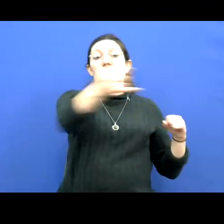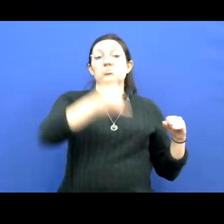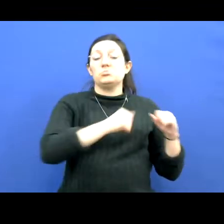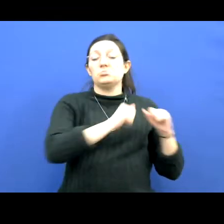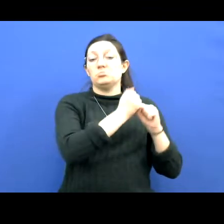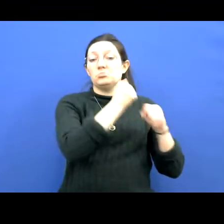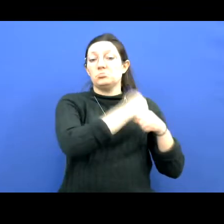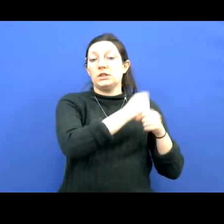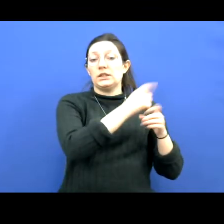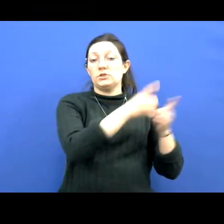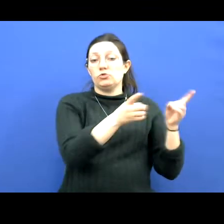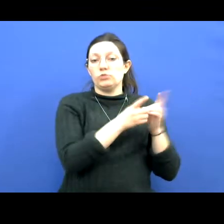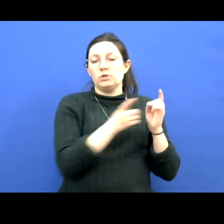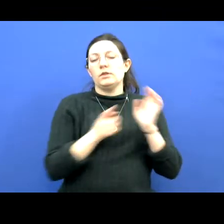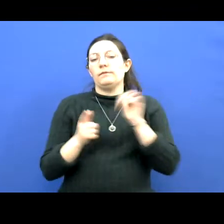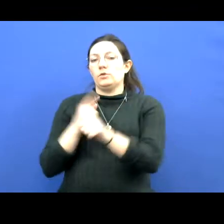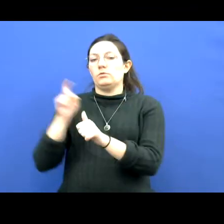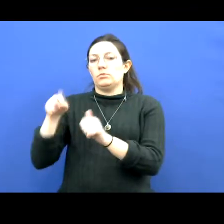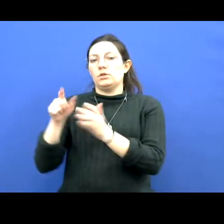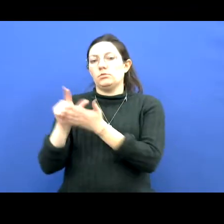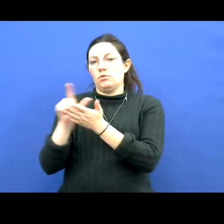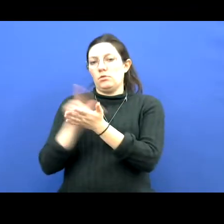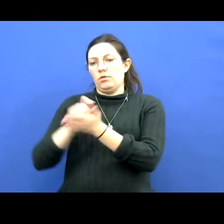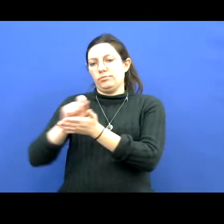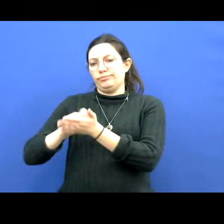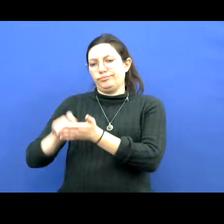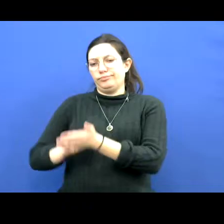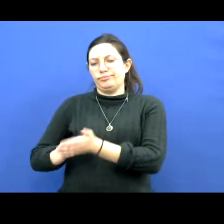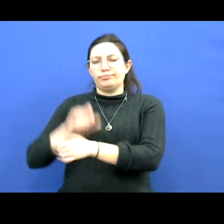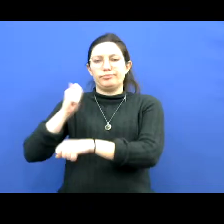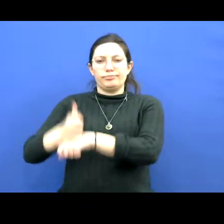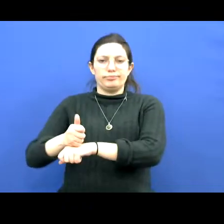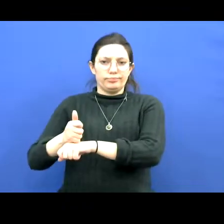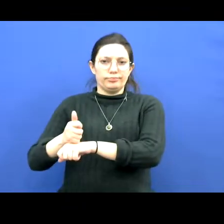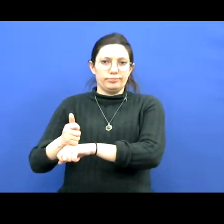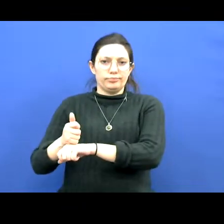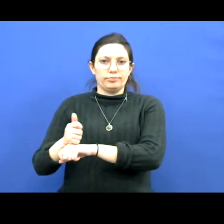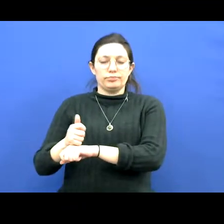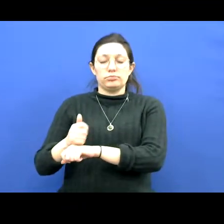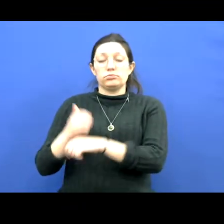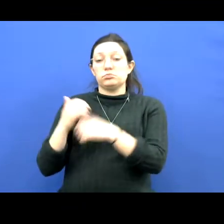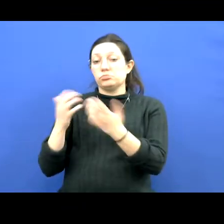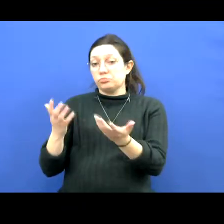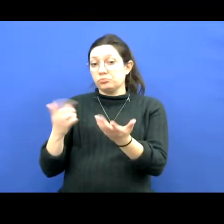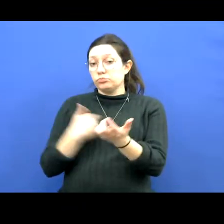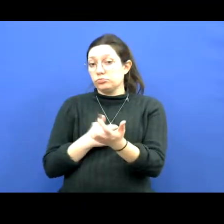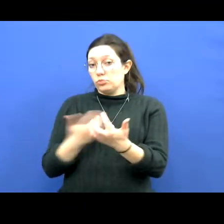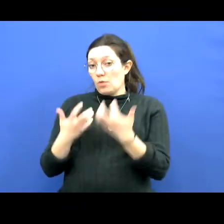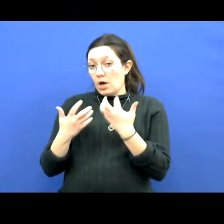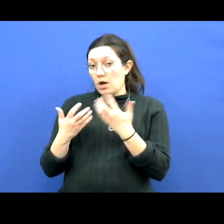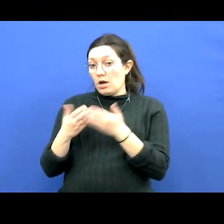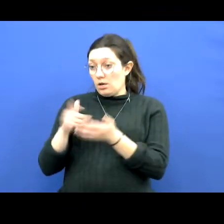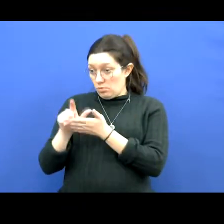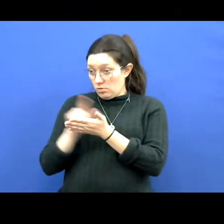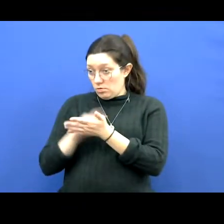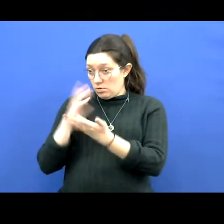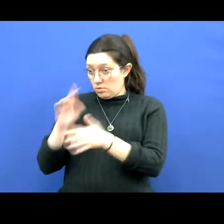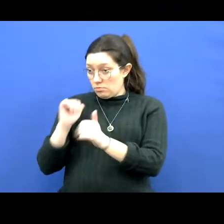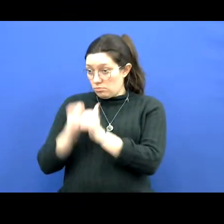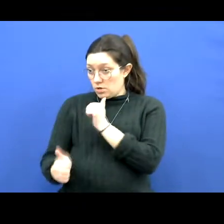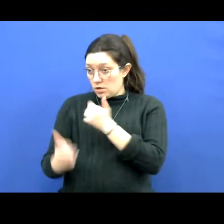laws as to what governs a district. One of the things we were looking to do then is we wanted